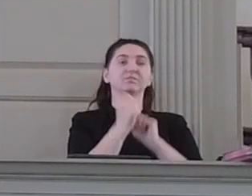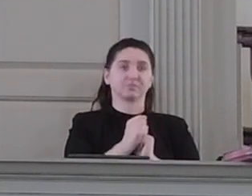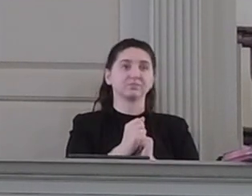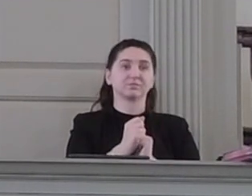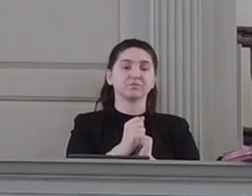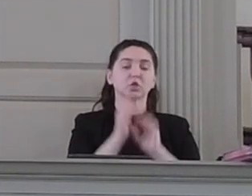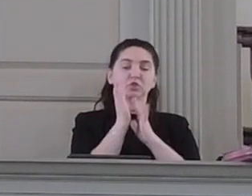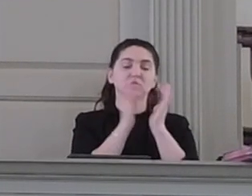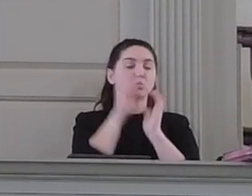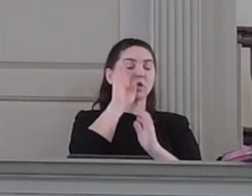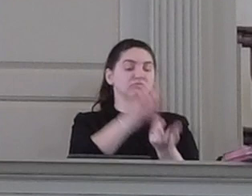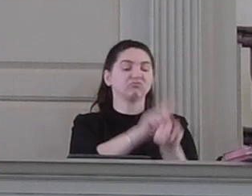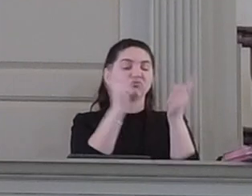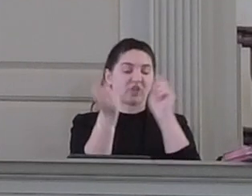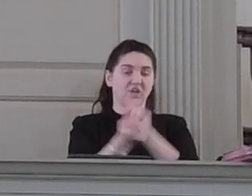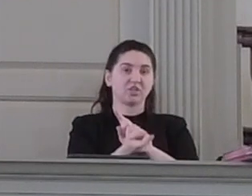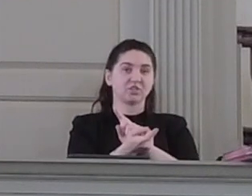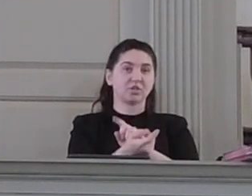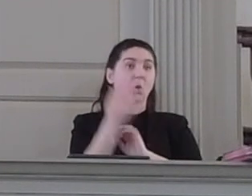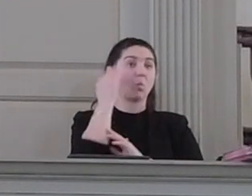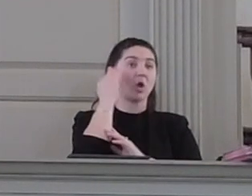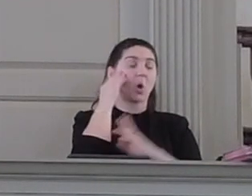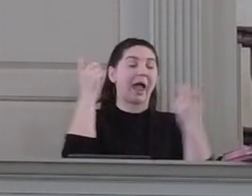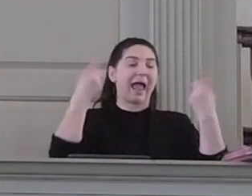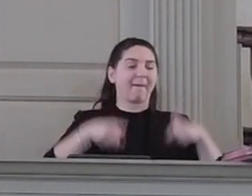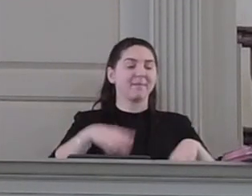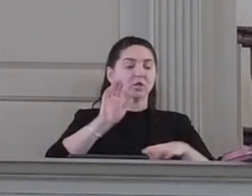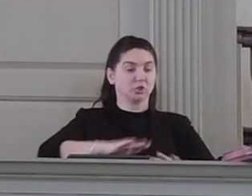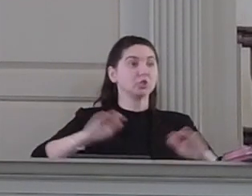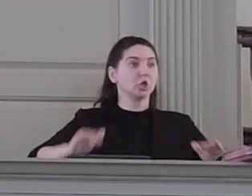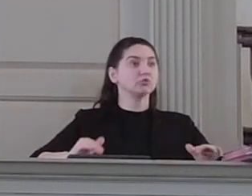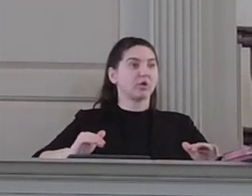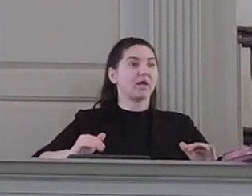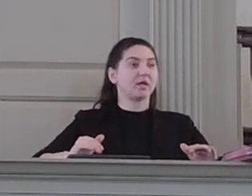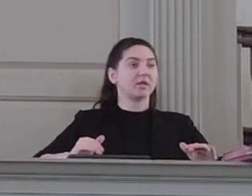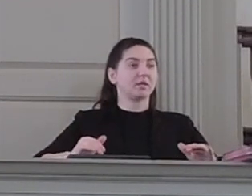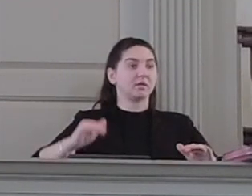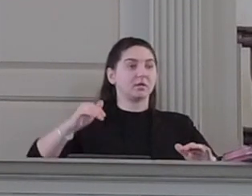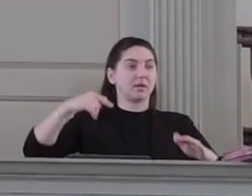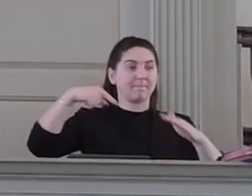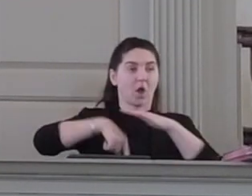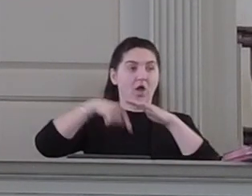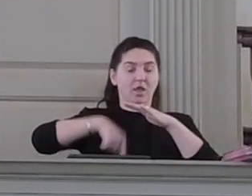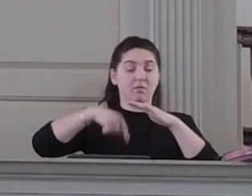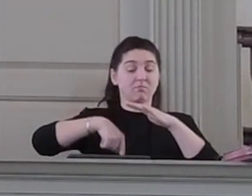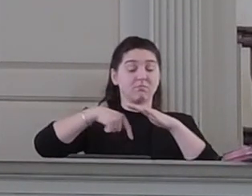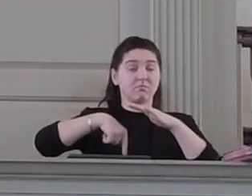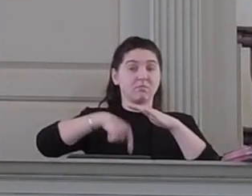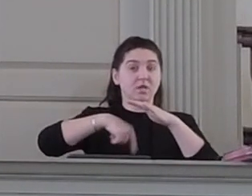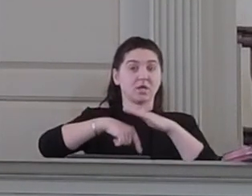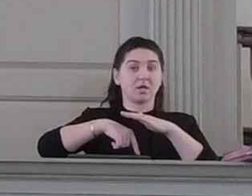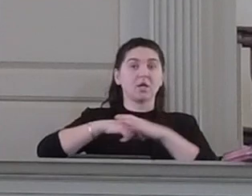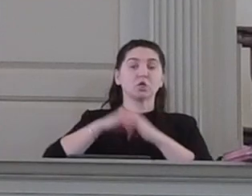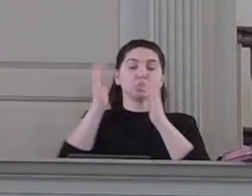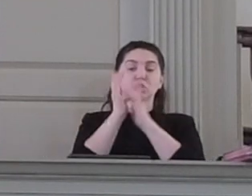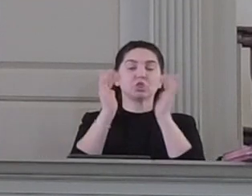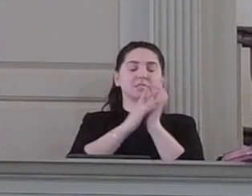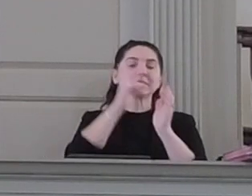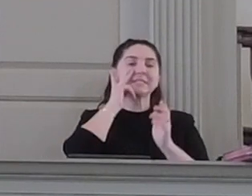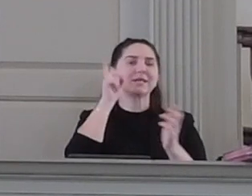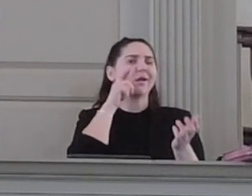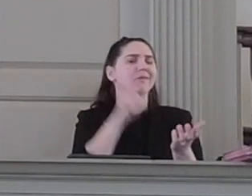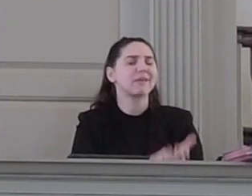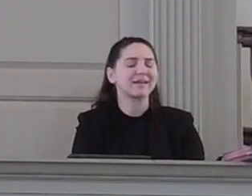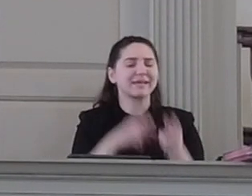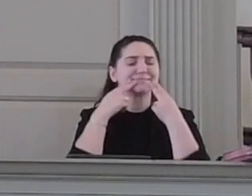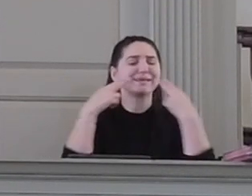We know that in the day, children were at the bottom of the pile, but not in Jesus' world. He recognized and utilized their gifts and accepted